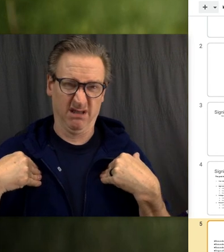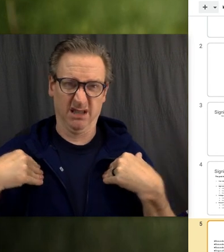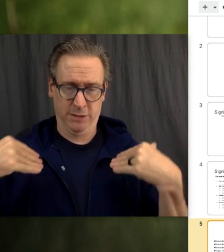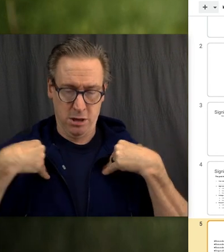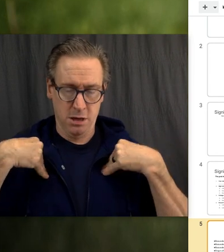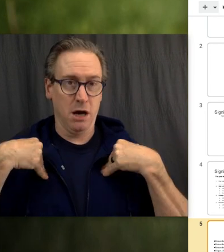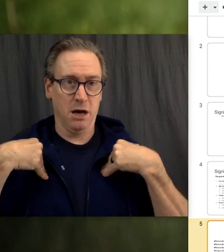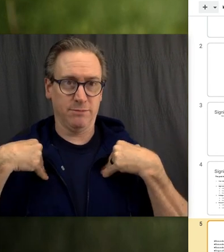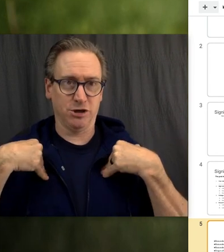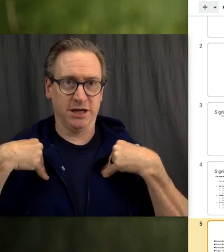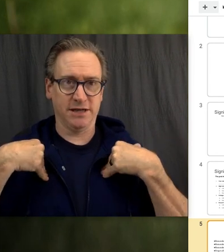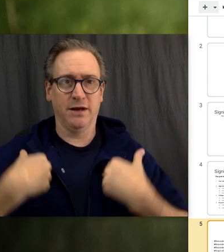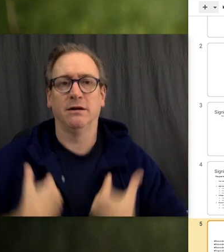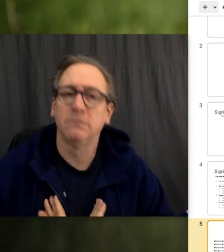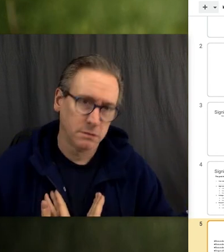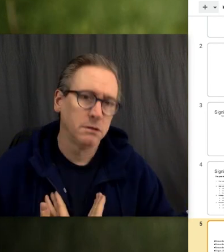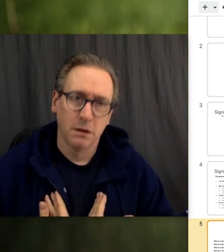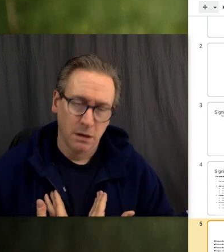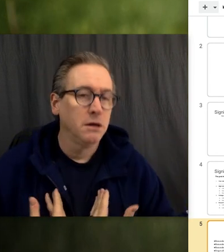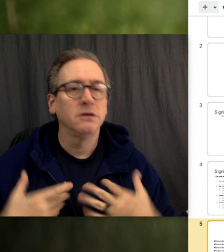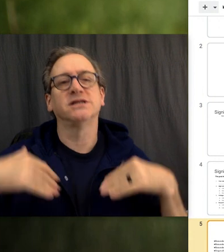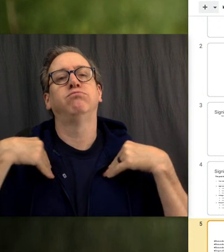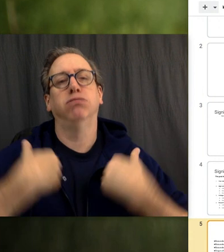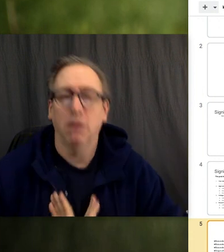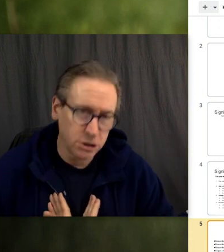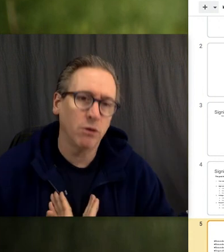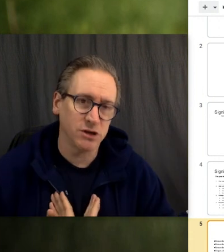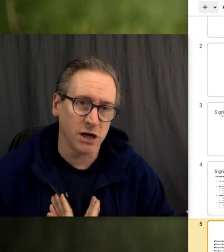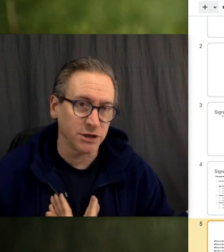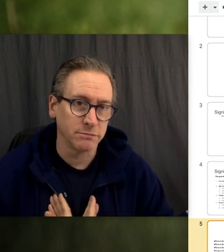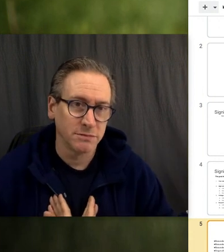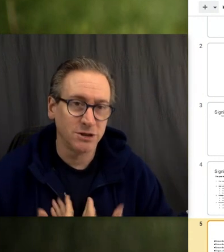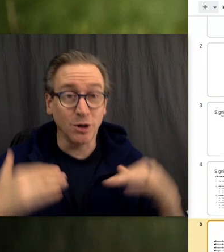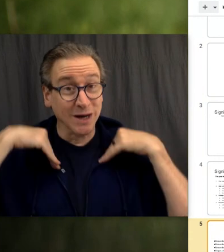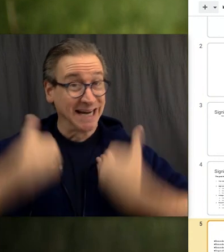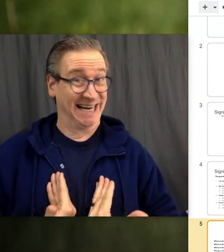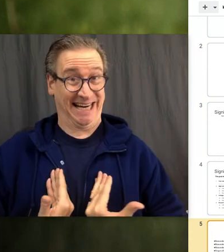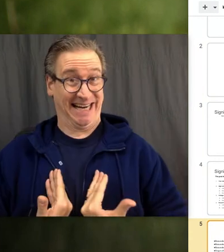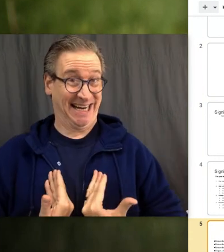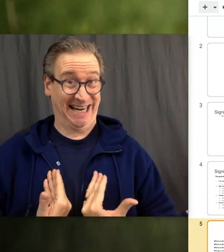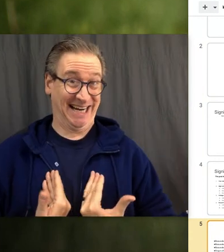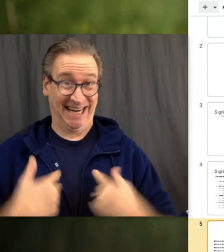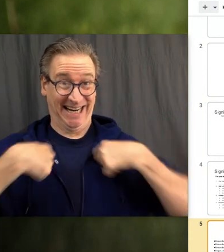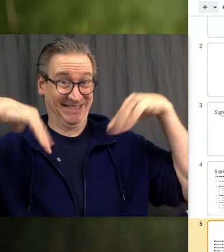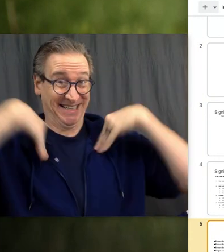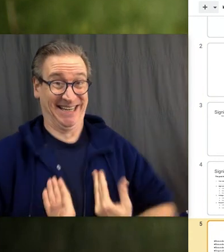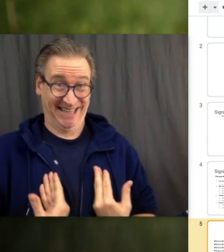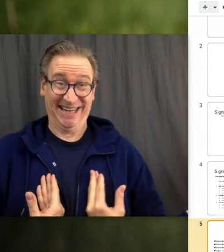pectorals, I guess. Touch your chest, and then just show exhaustion. Don't go.